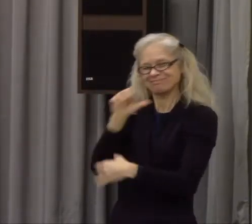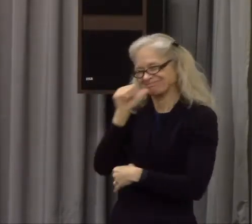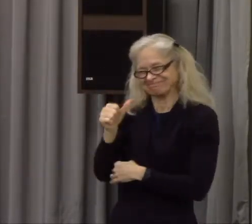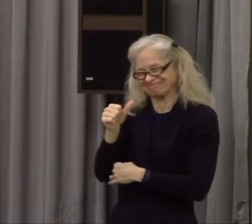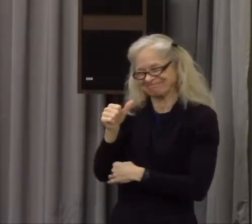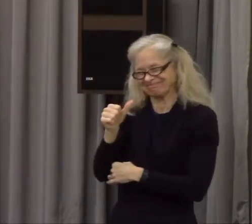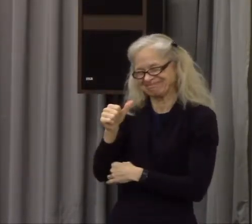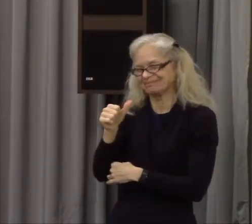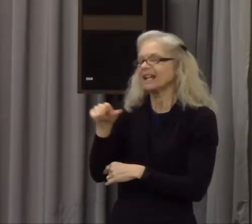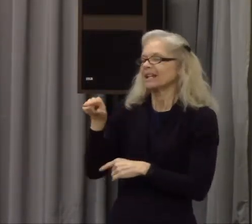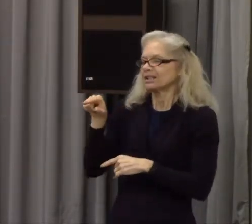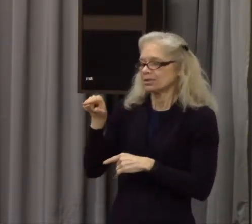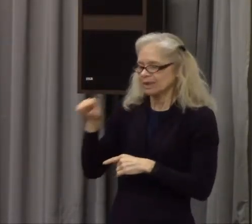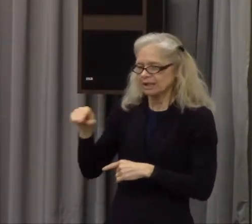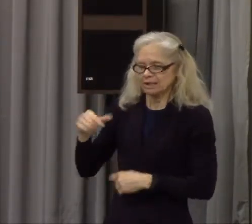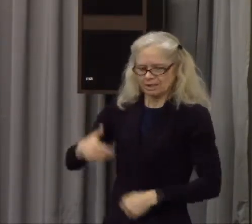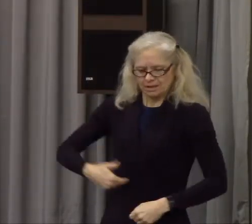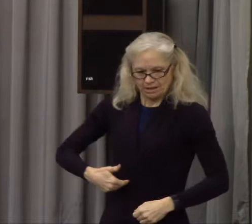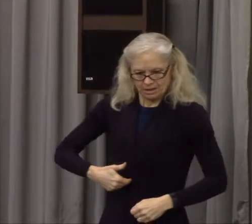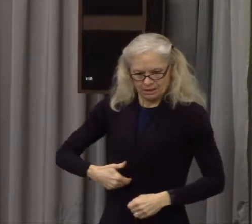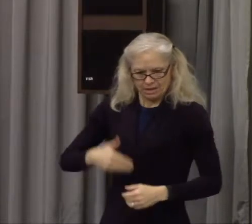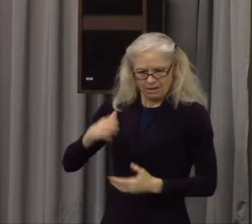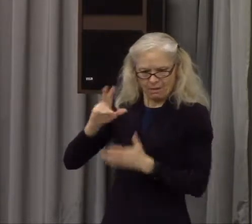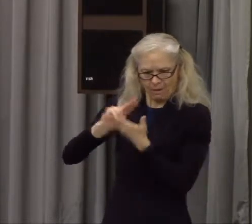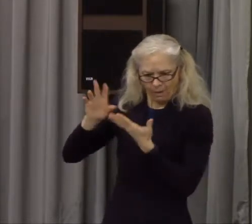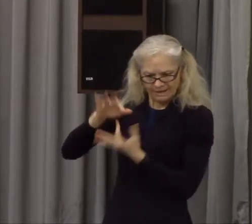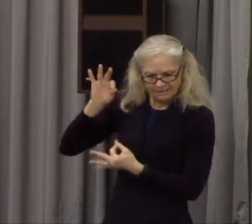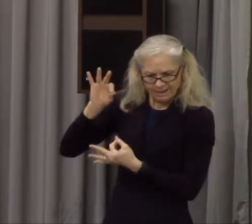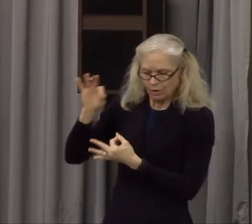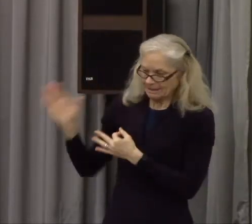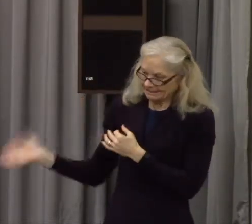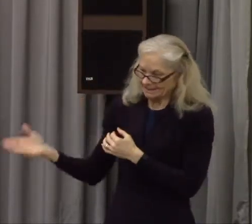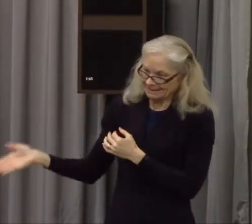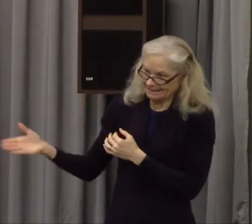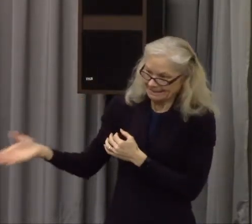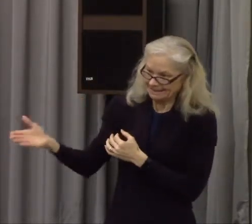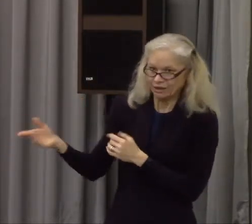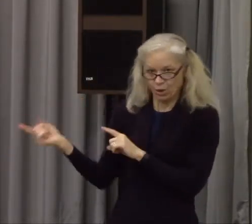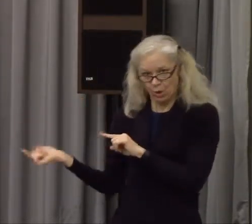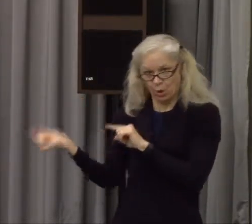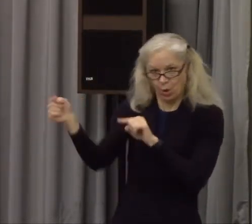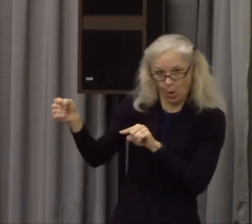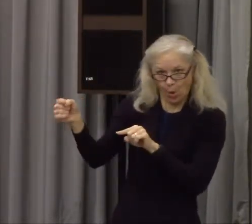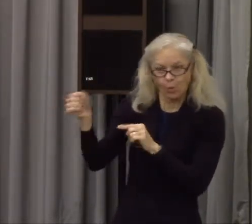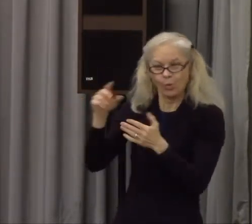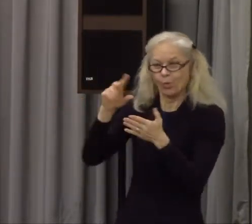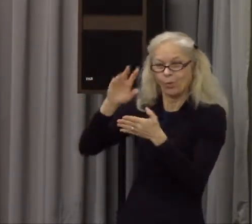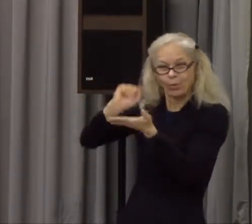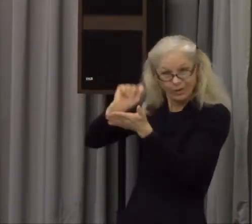And when the parents brought in the child Jesus to do for him after the custom of the